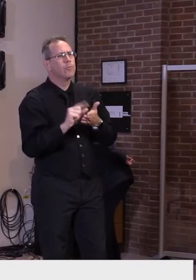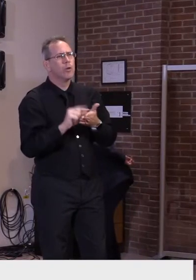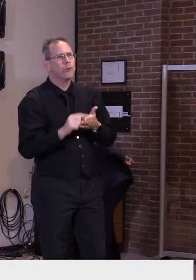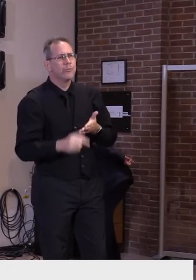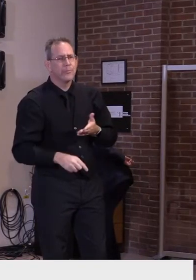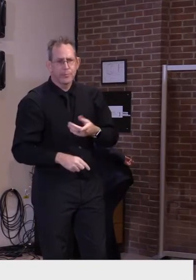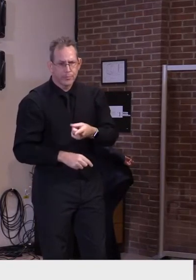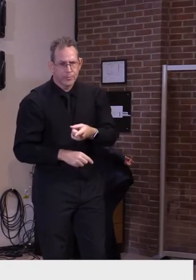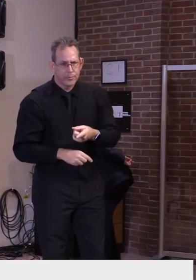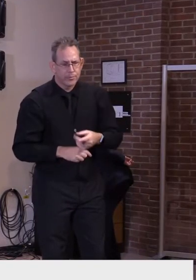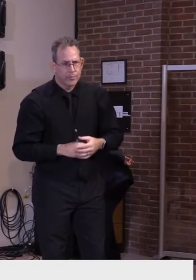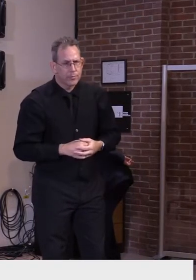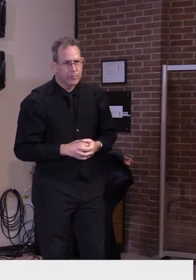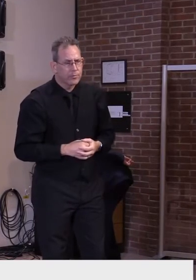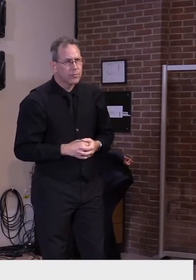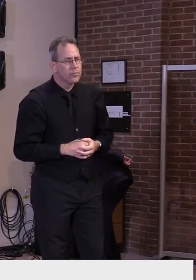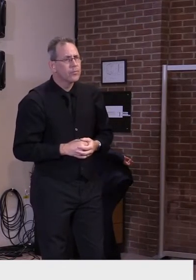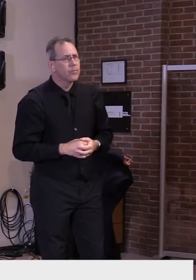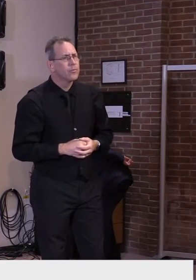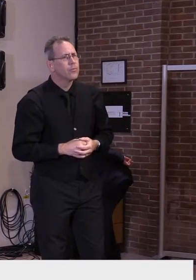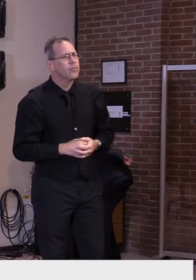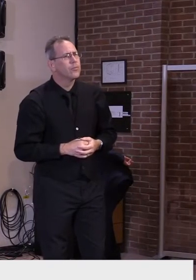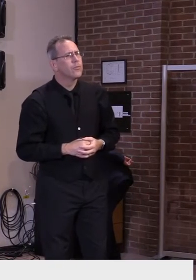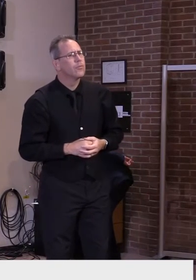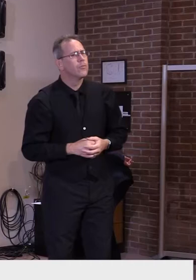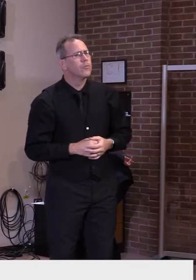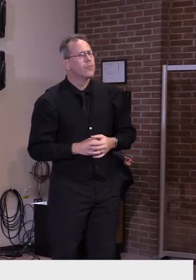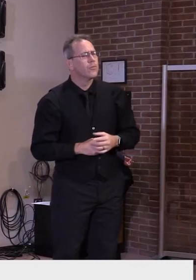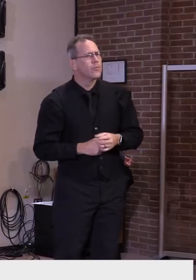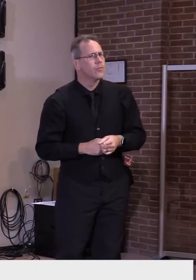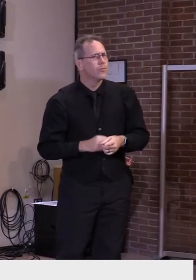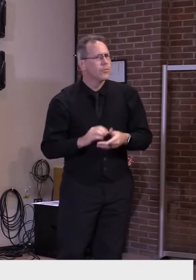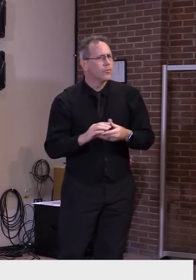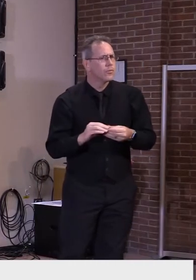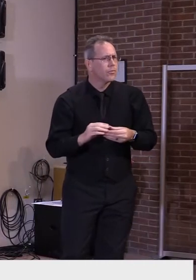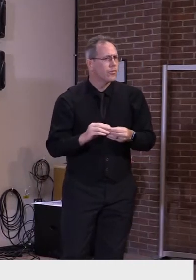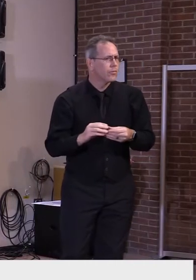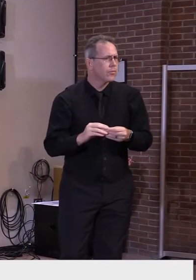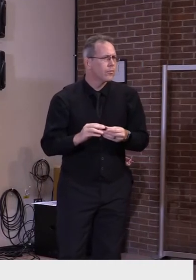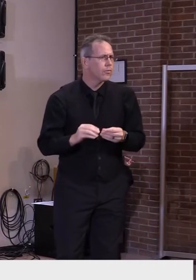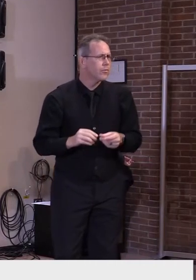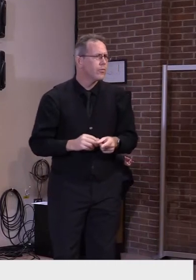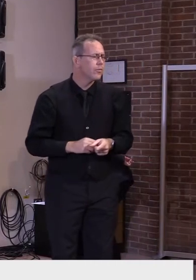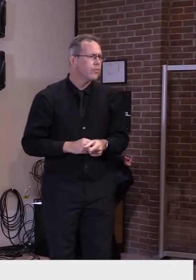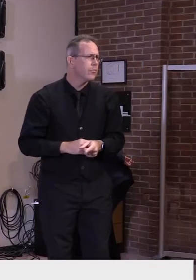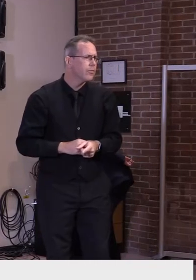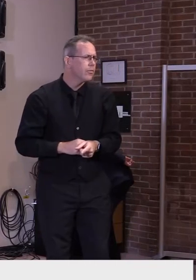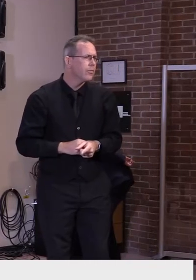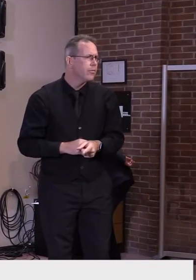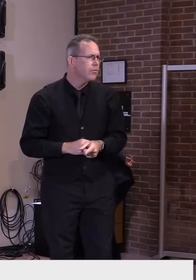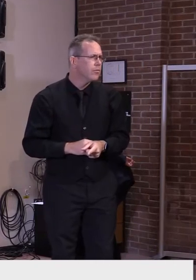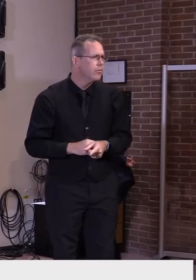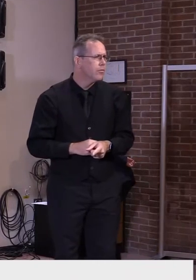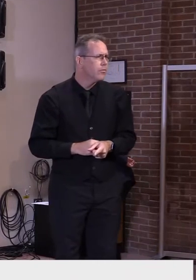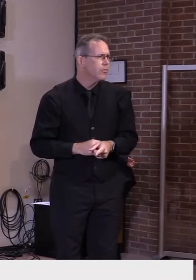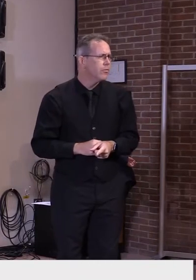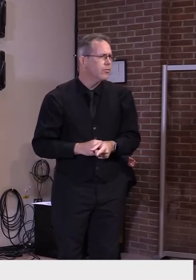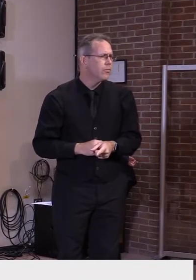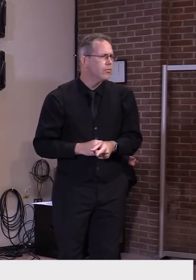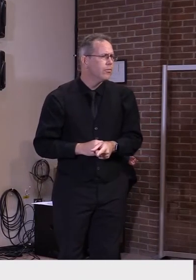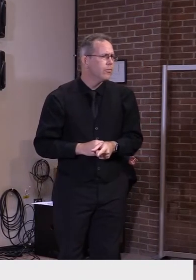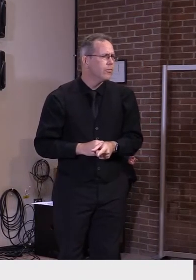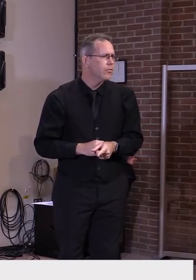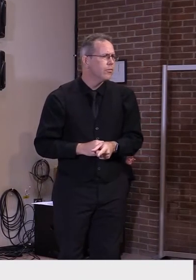Thanks, Rebecca. Governor, your decision not to contest the seat that Senator Leahy will vacate comes just after